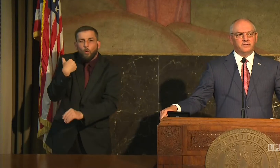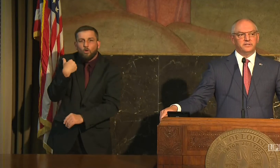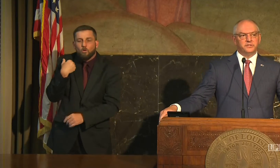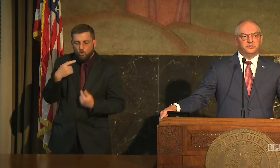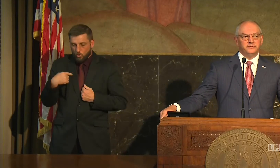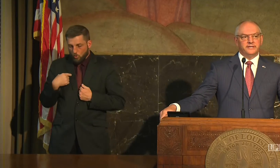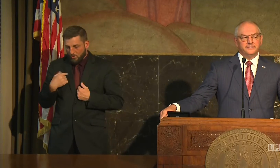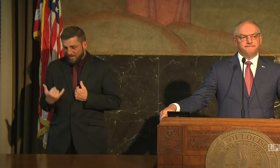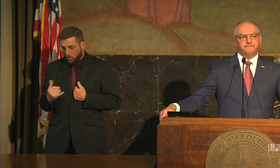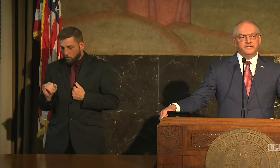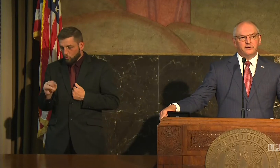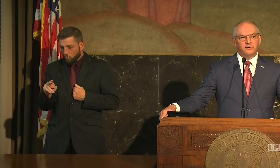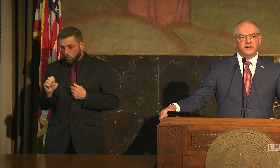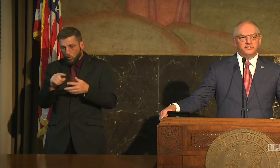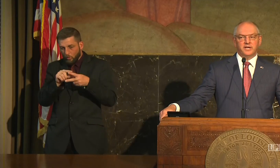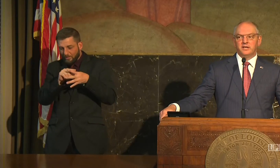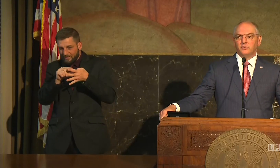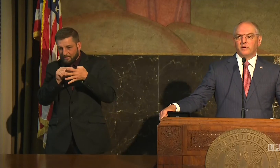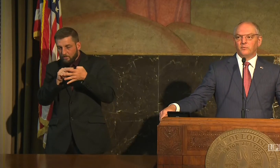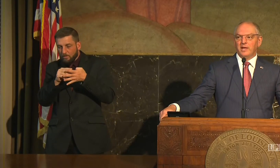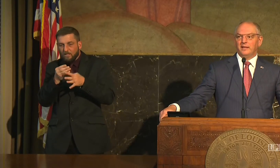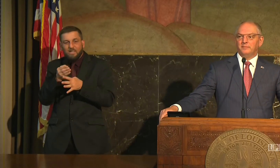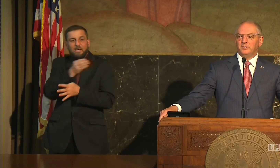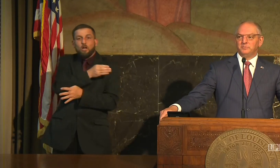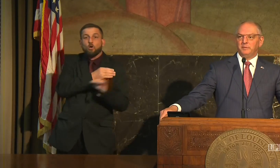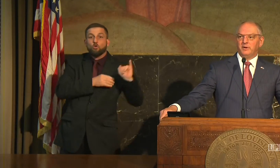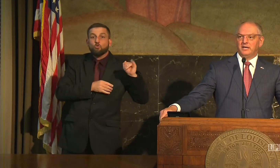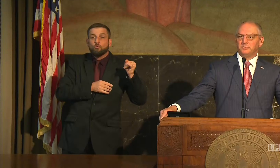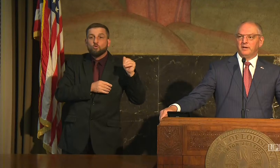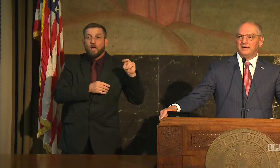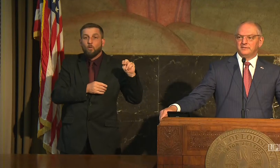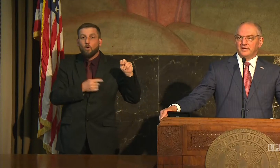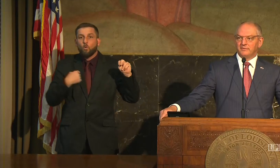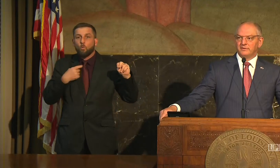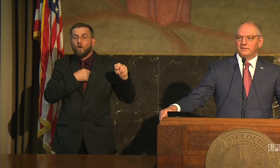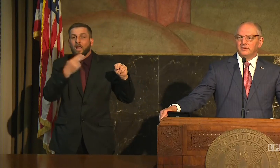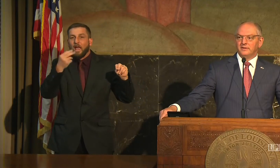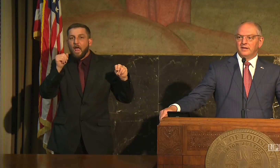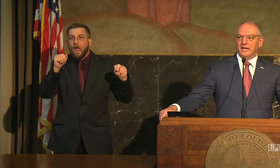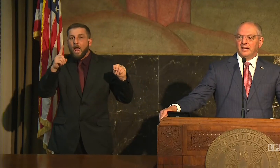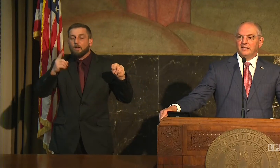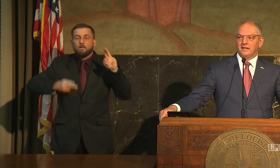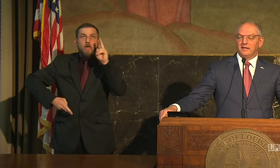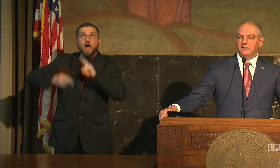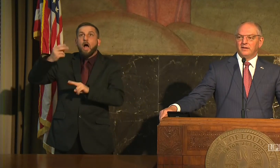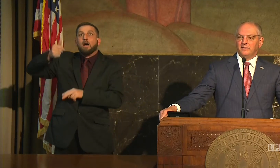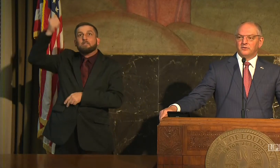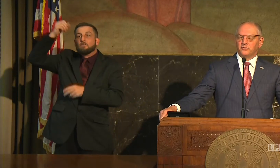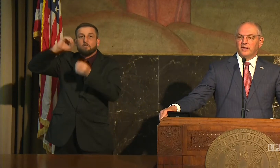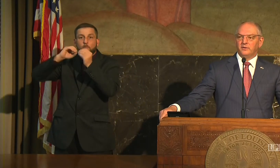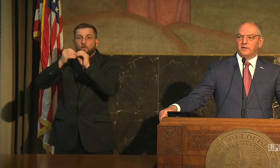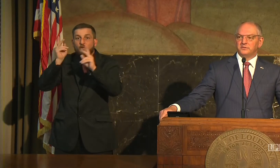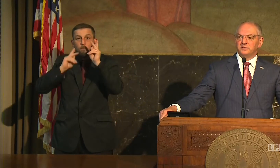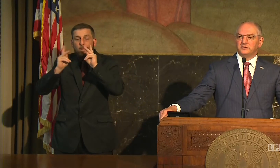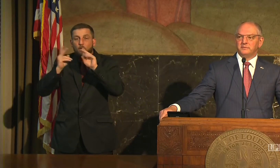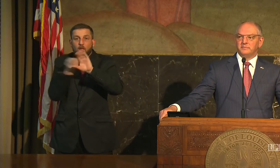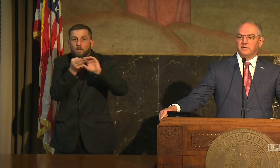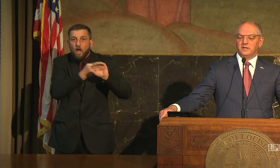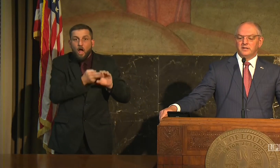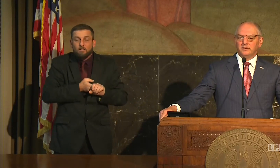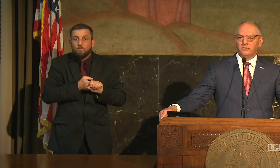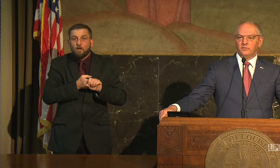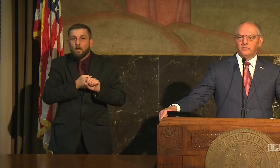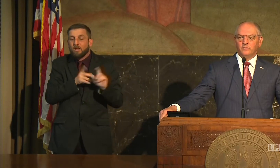just in early June. In early January, we had the most people hospitalized ever, and the strain on our